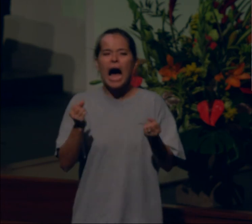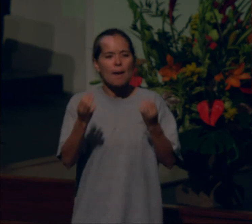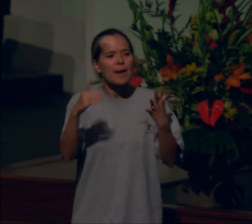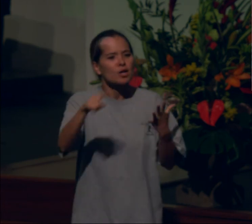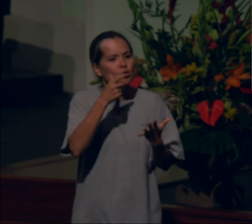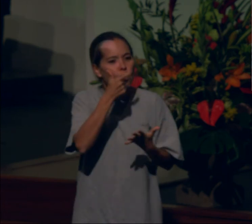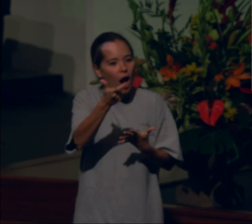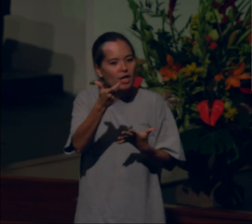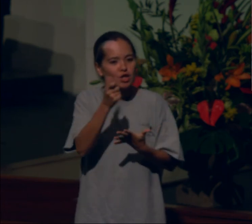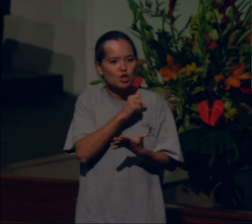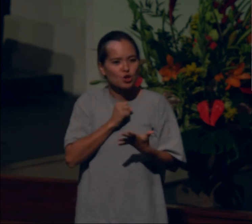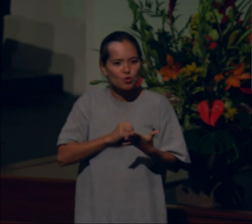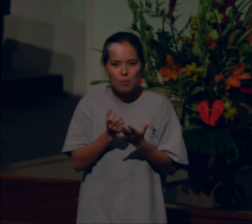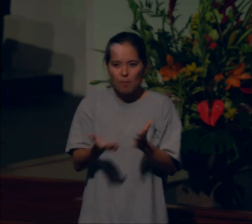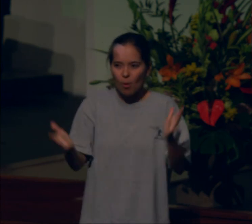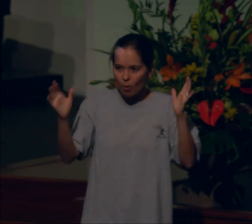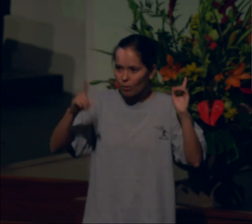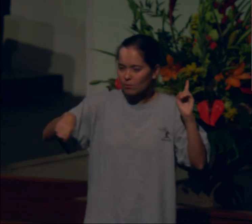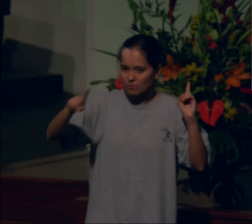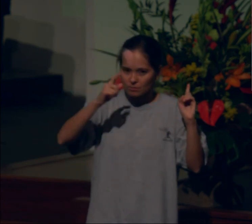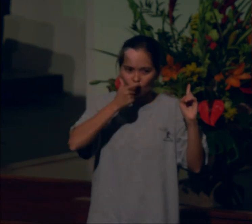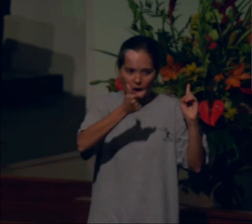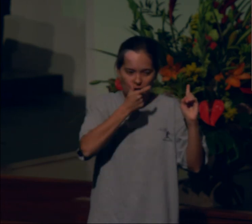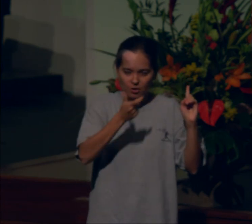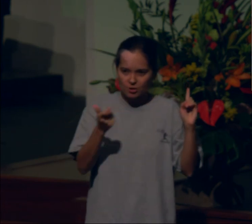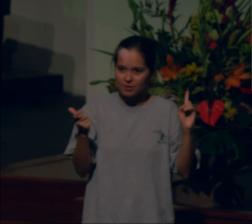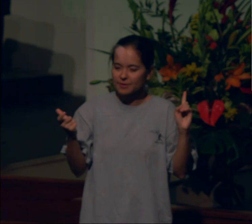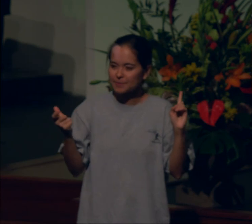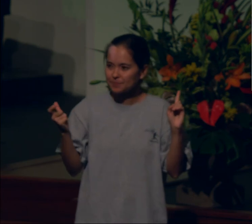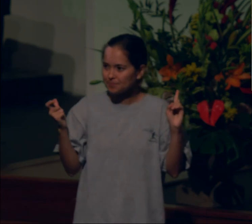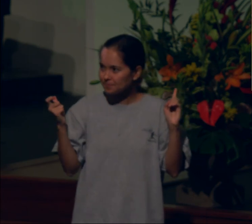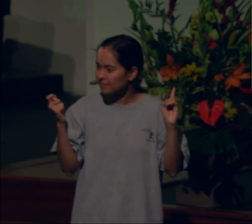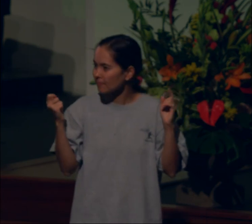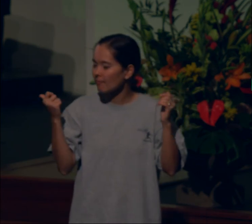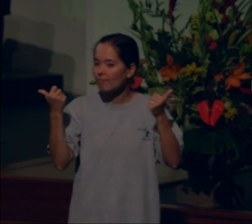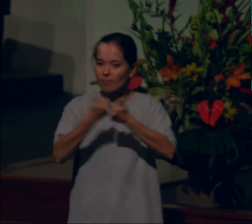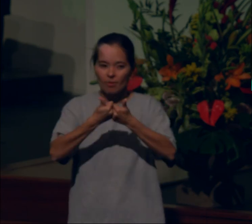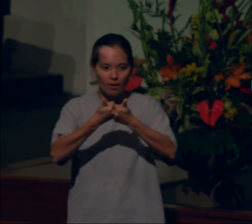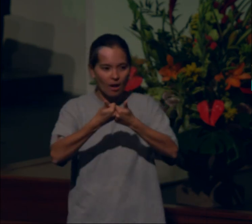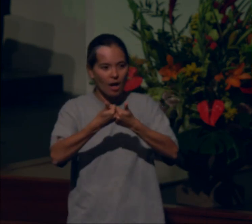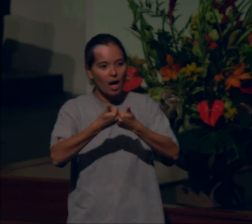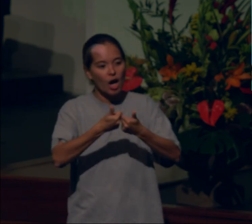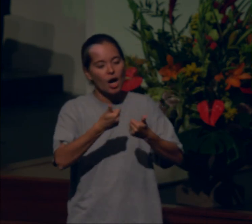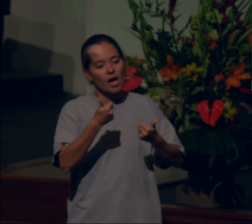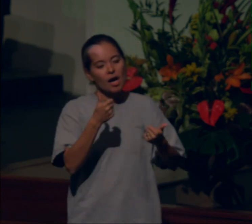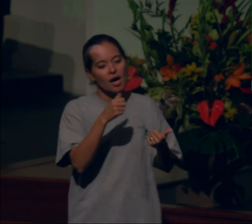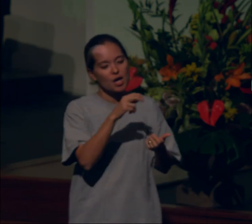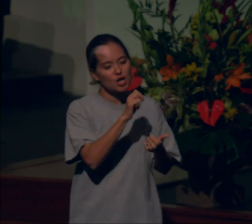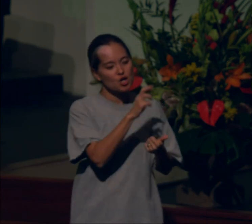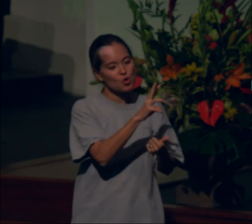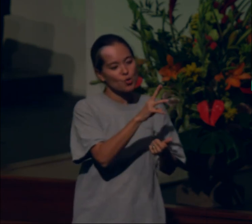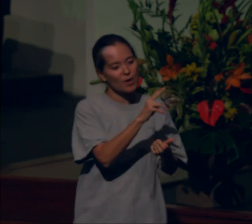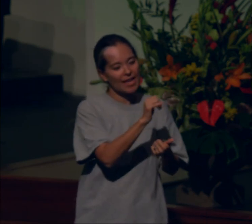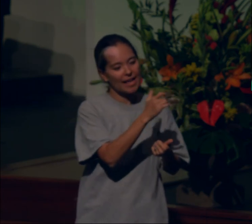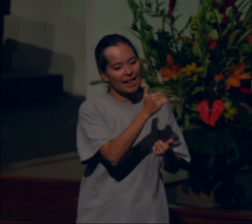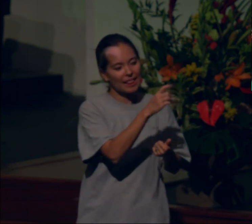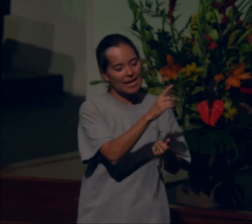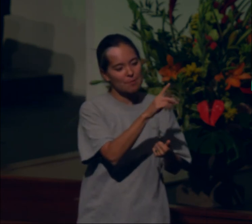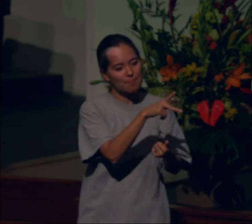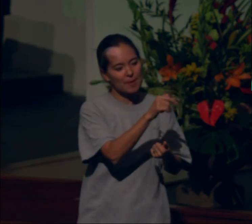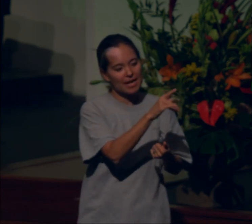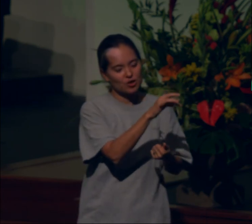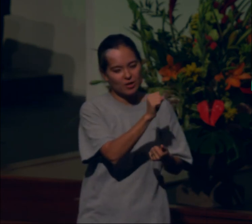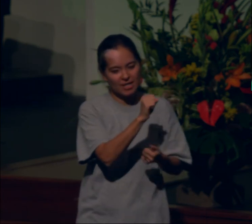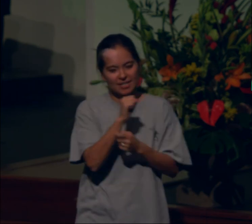game? Yeah, hands everywhere. Here it was, the New England Patriots and the Atlanta Falcons, and we're from